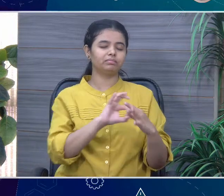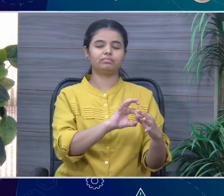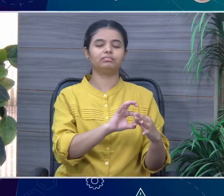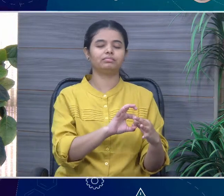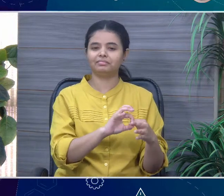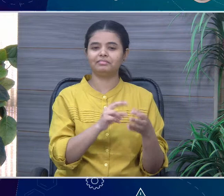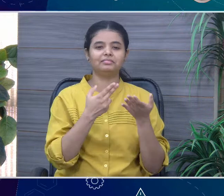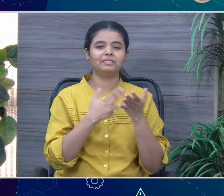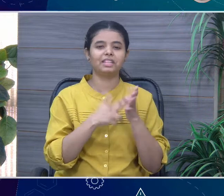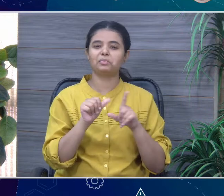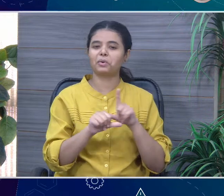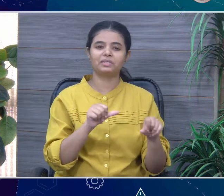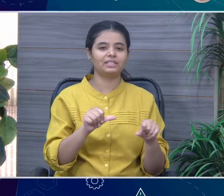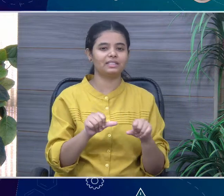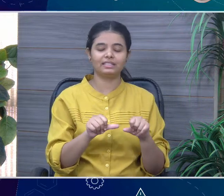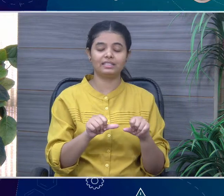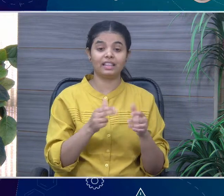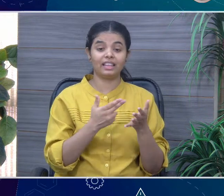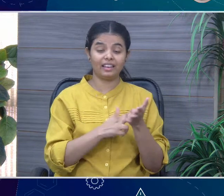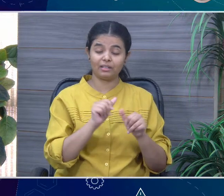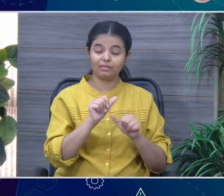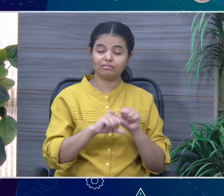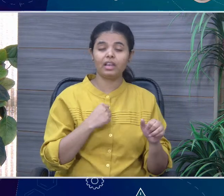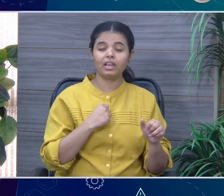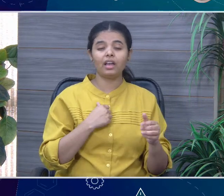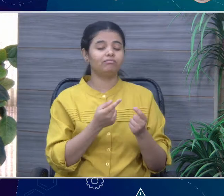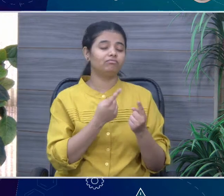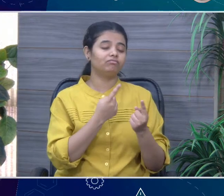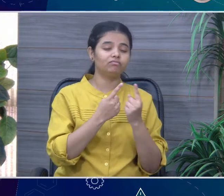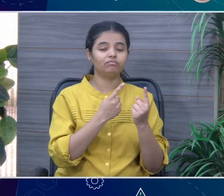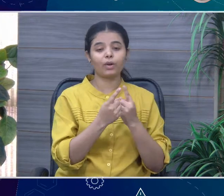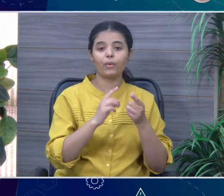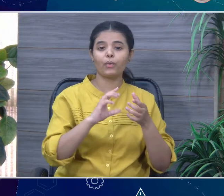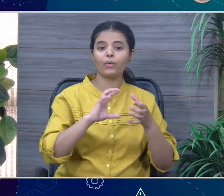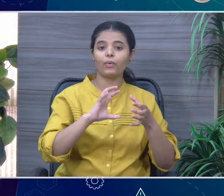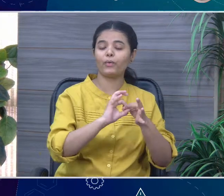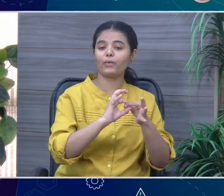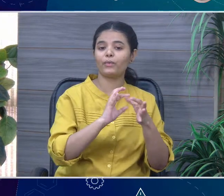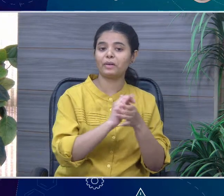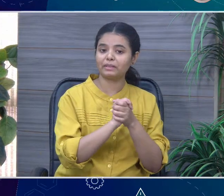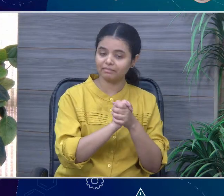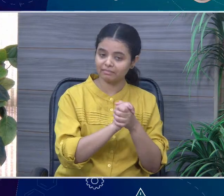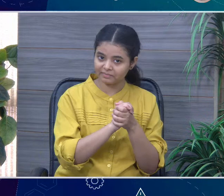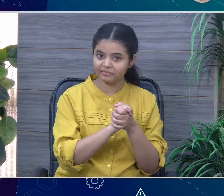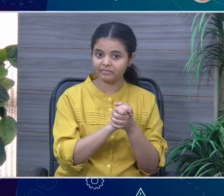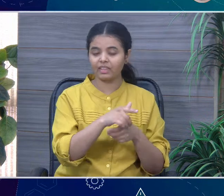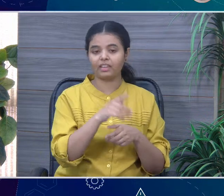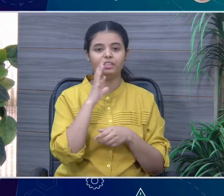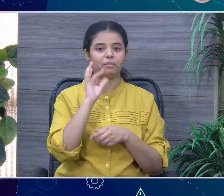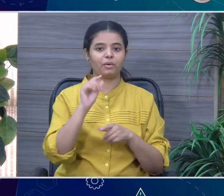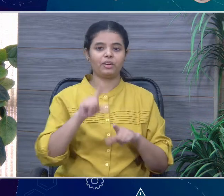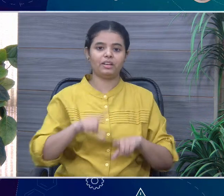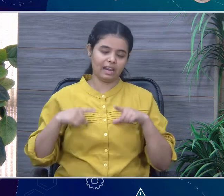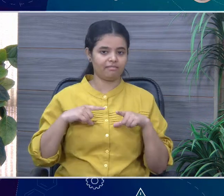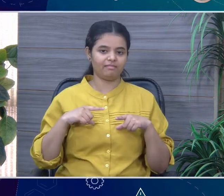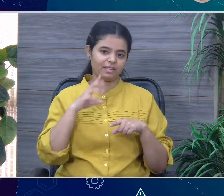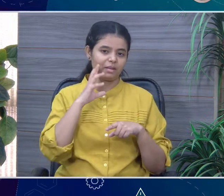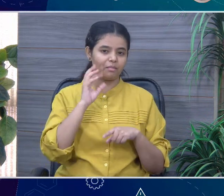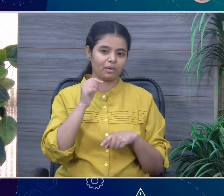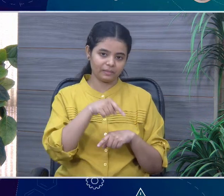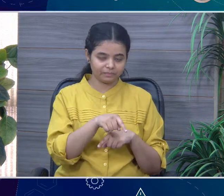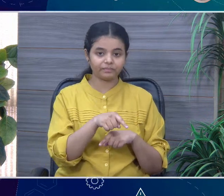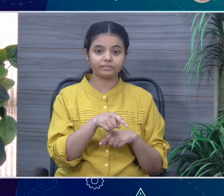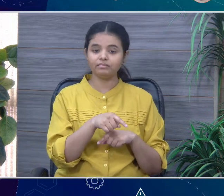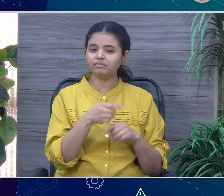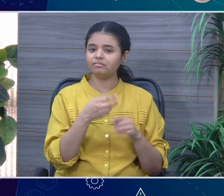natural process which grows and we make friends, and it's a very important part of our life which naturally comes to